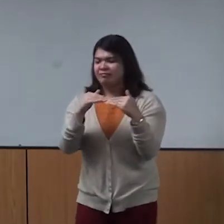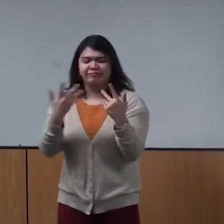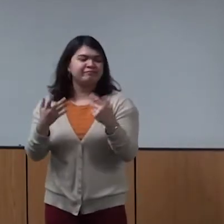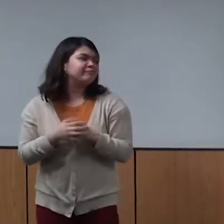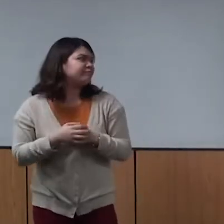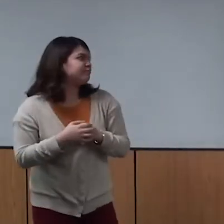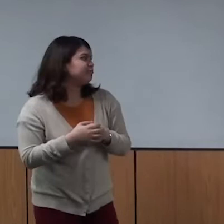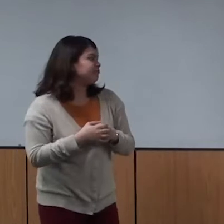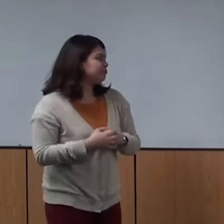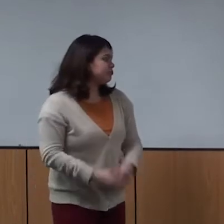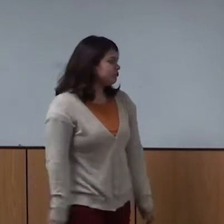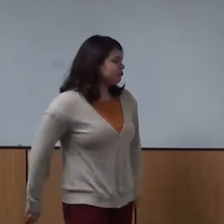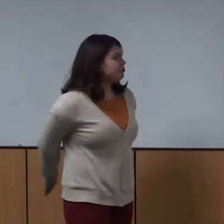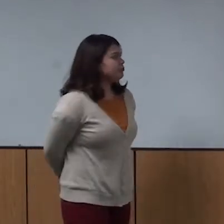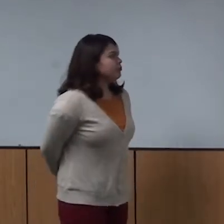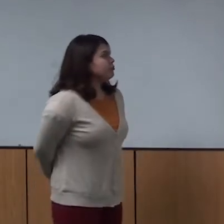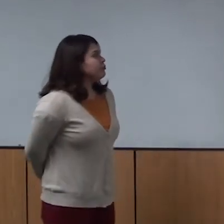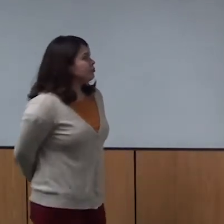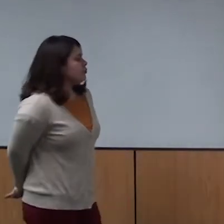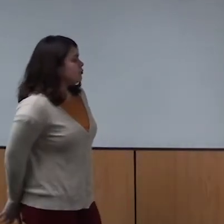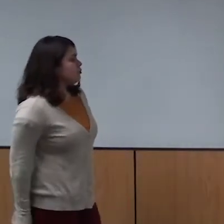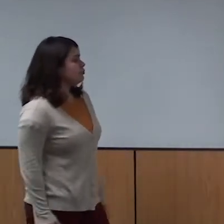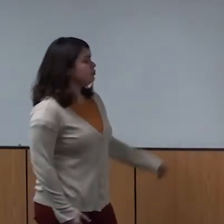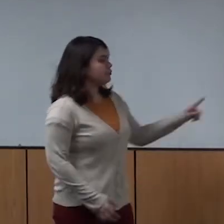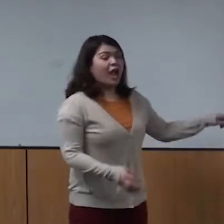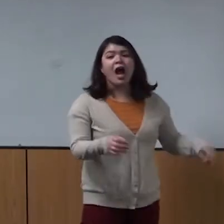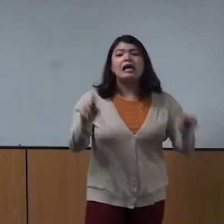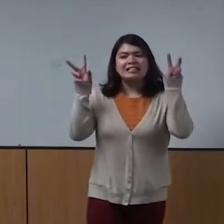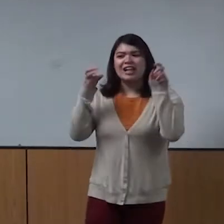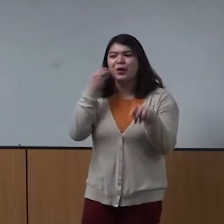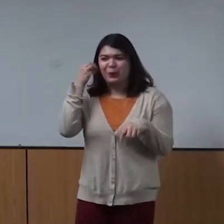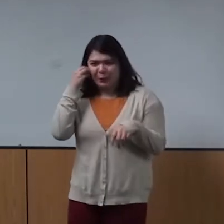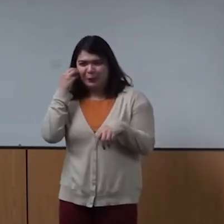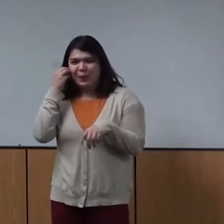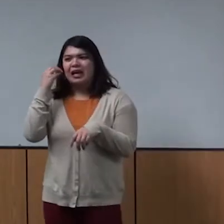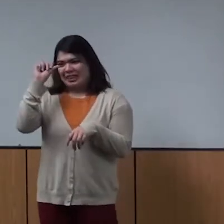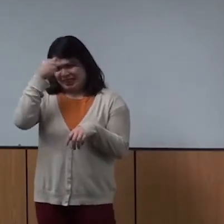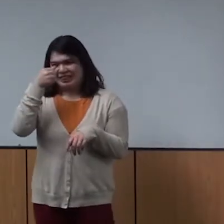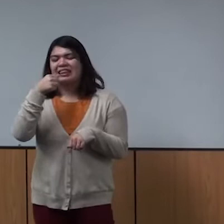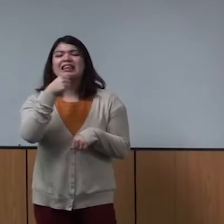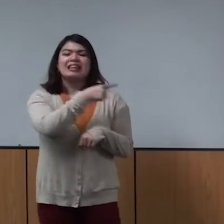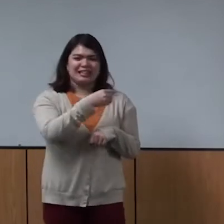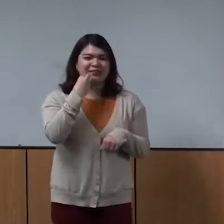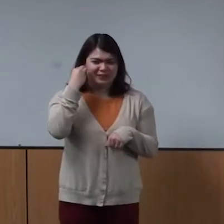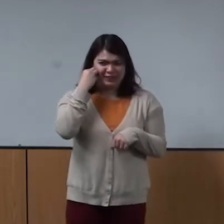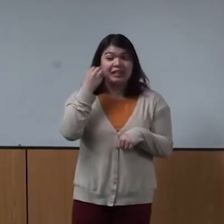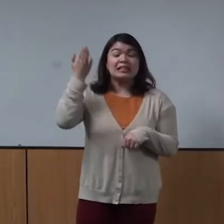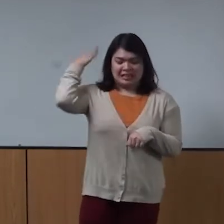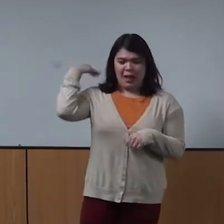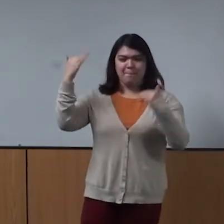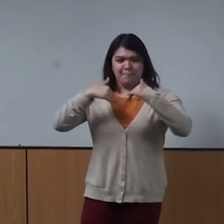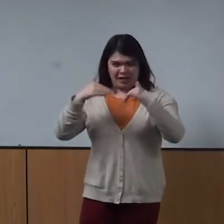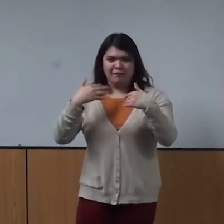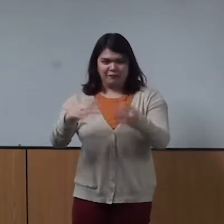So there is our take-home reminders given by Dr. Rapatan during the